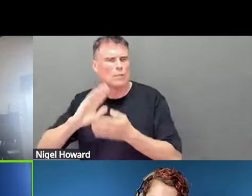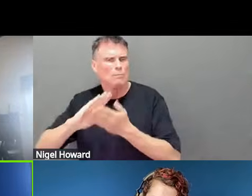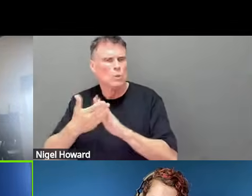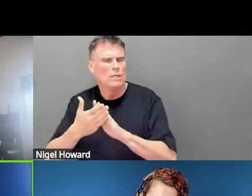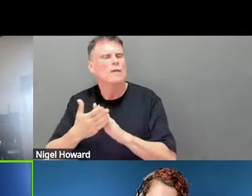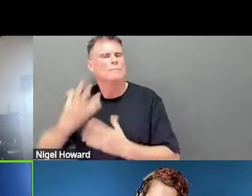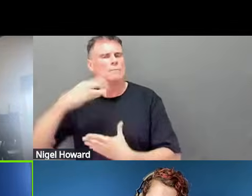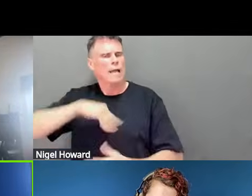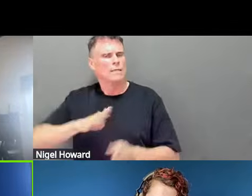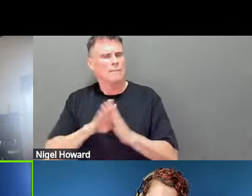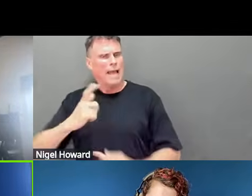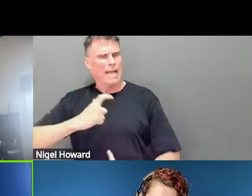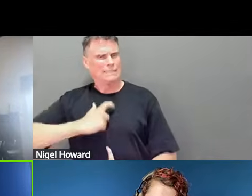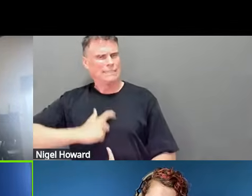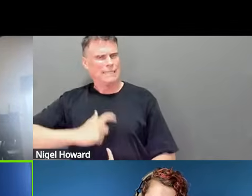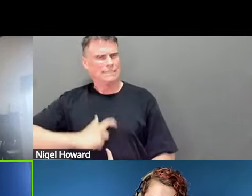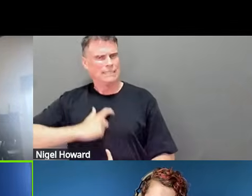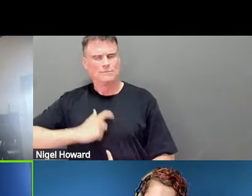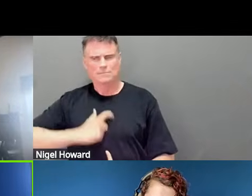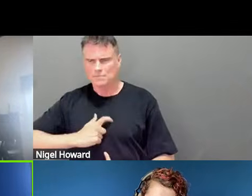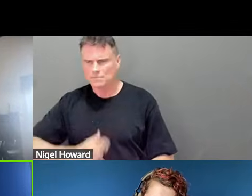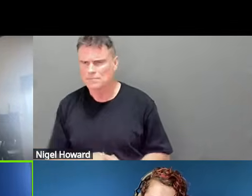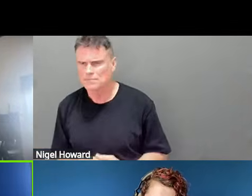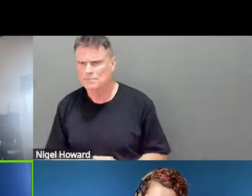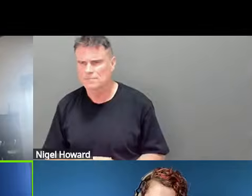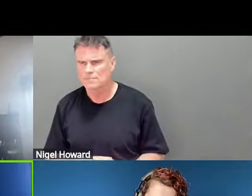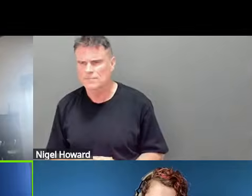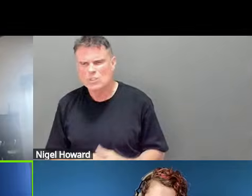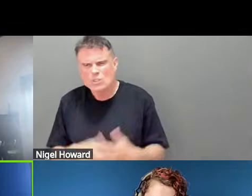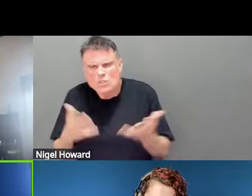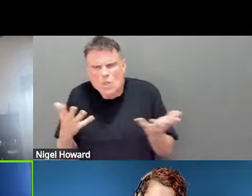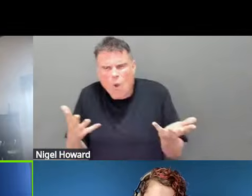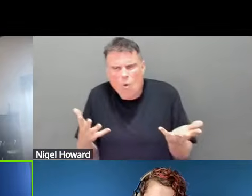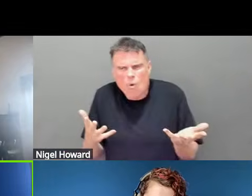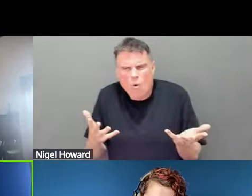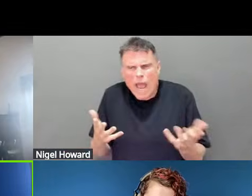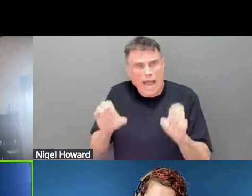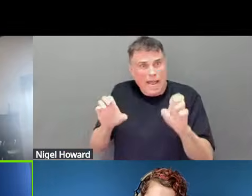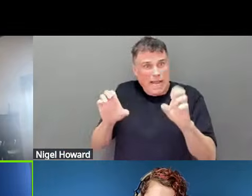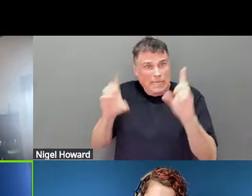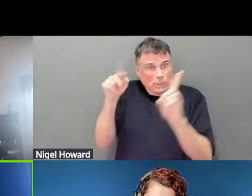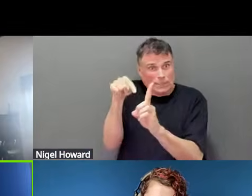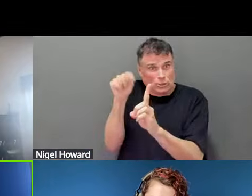So language and culture are something that is very much tied to identity.